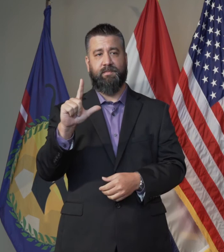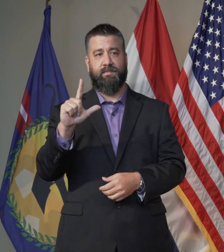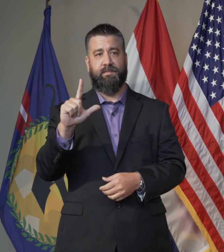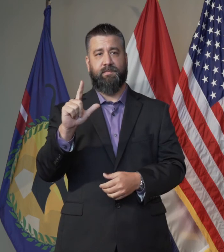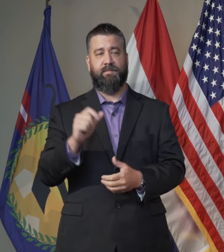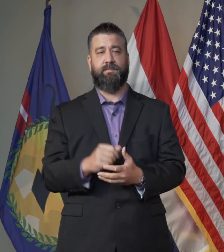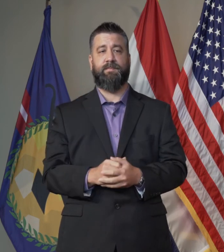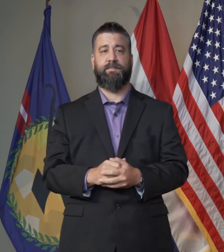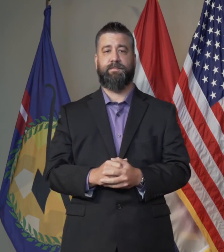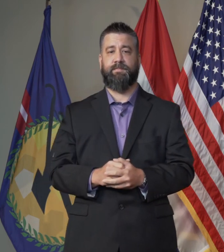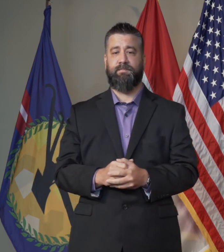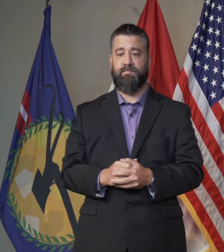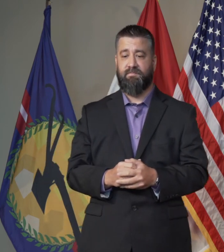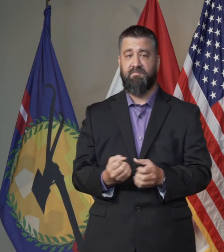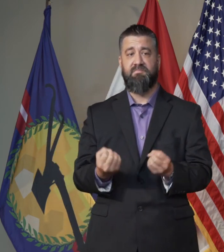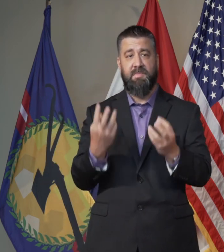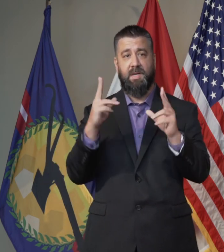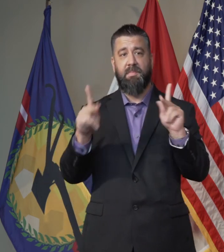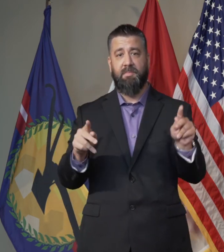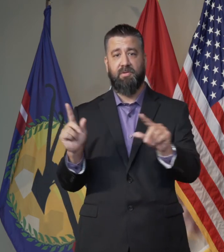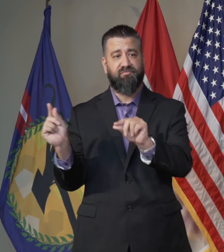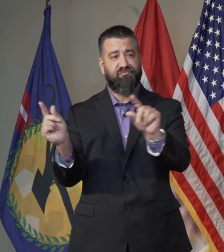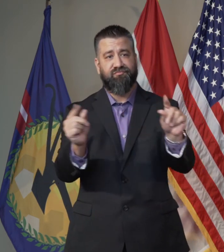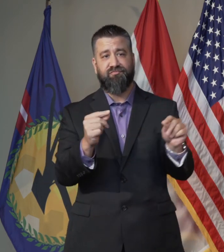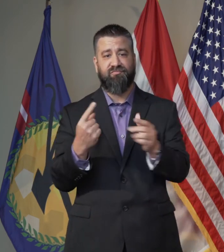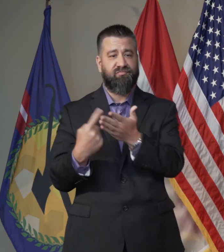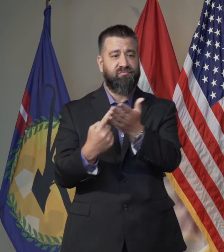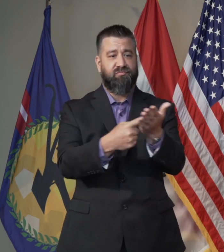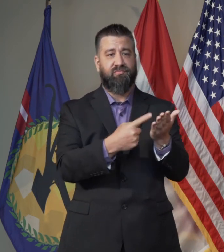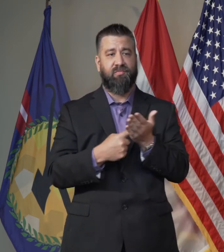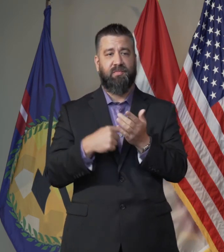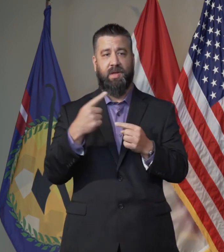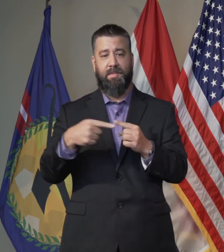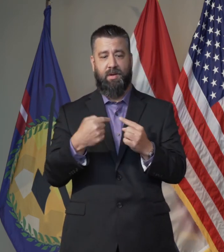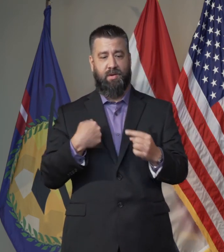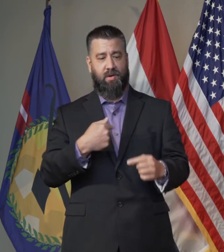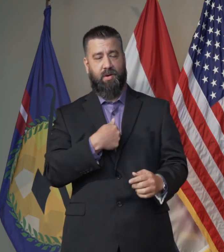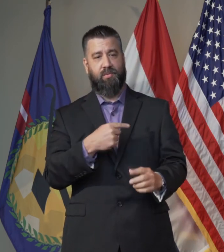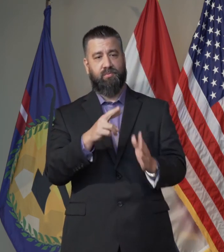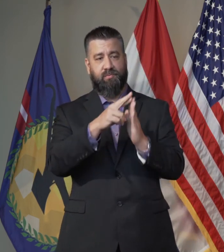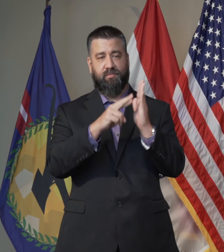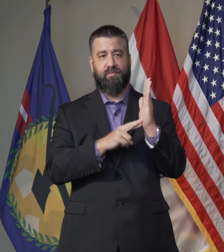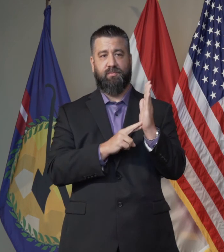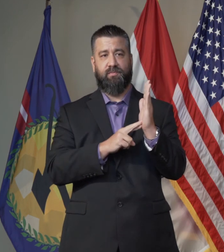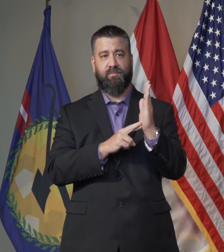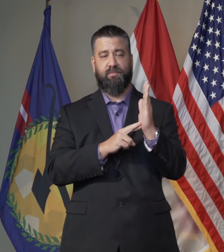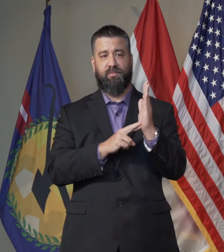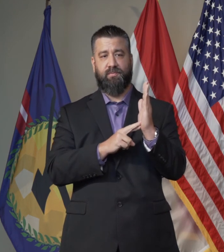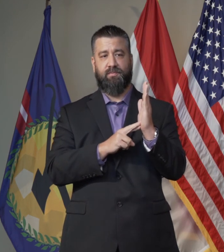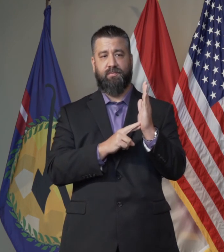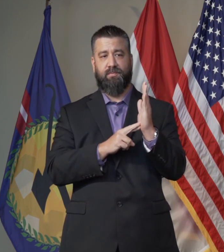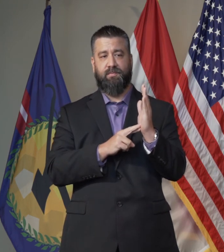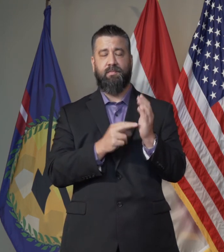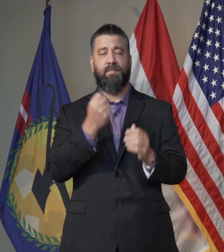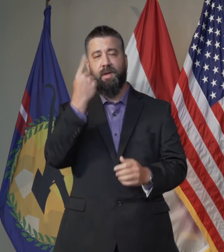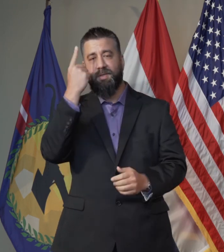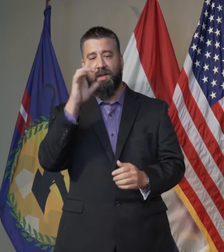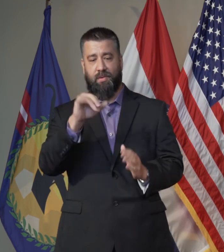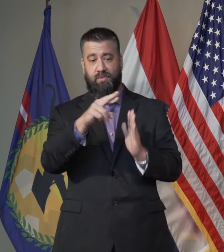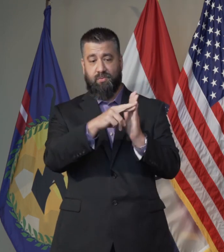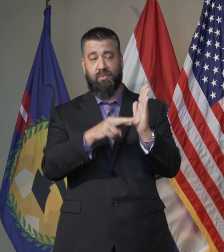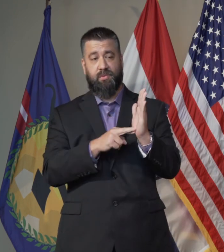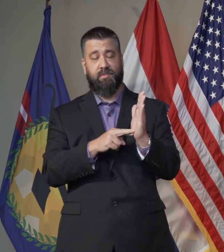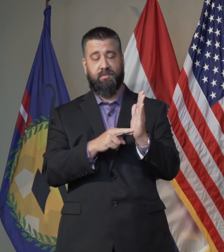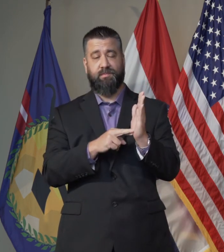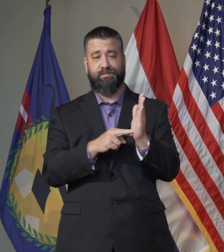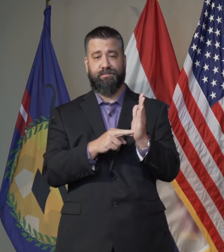been a lot of discussion over the past weeks about our social distancing restrictions. And these restrictions have demanded sacrifice, but